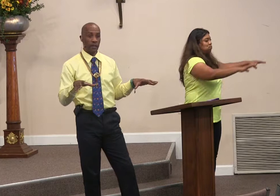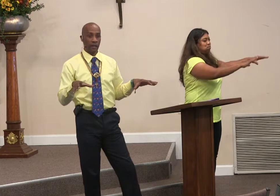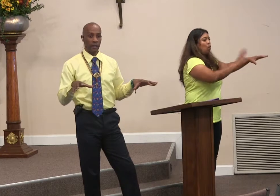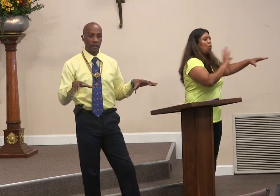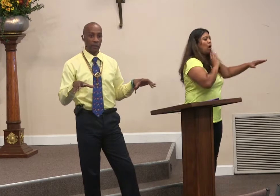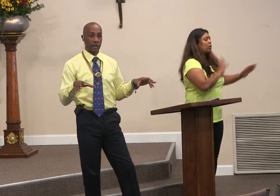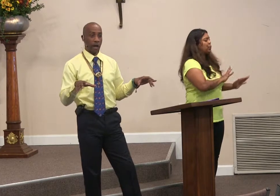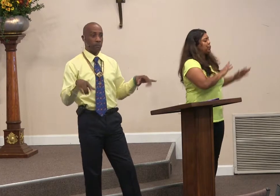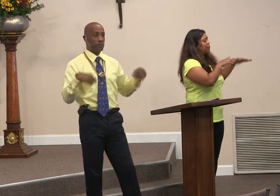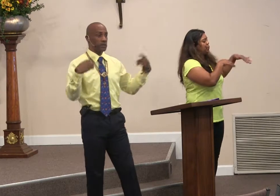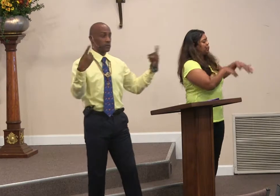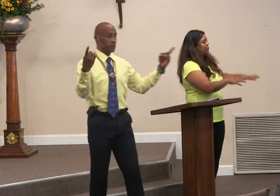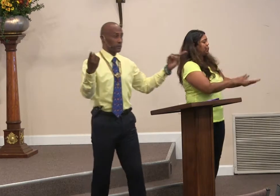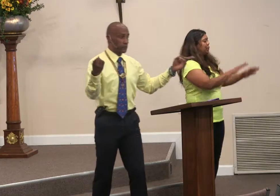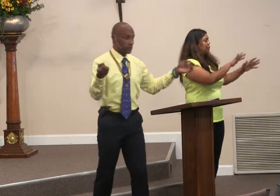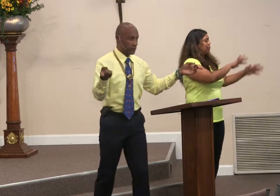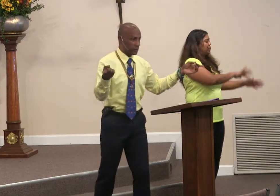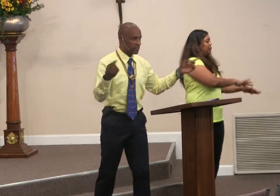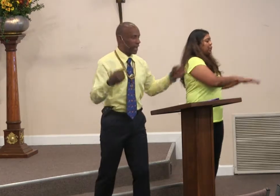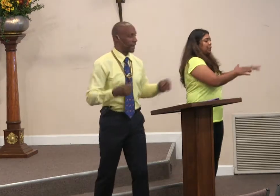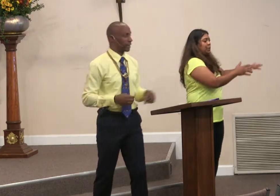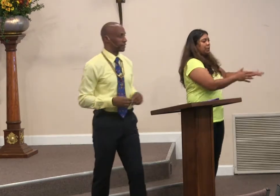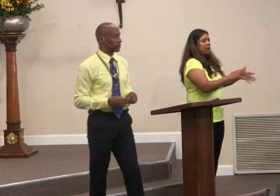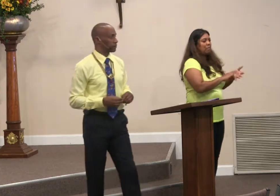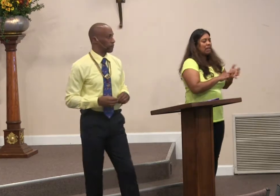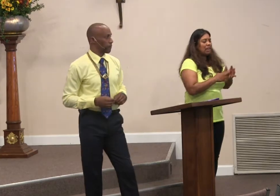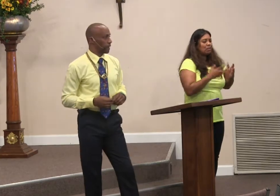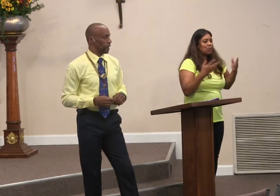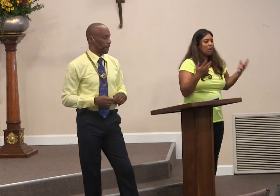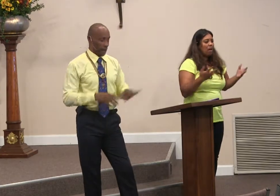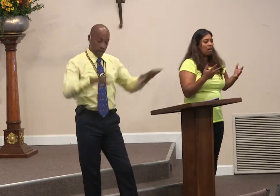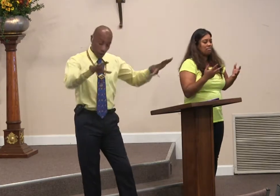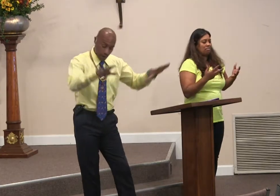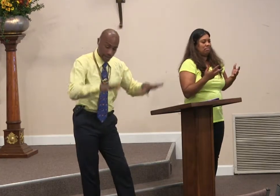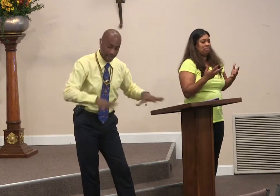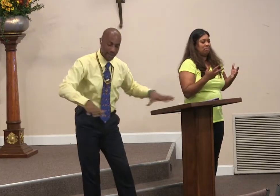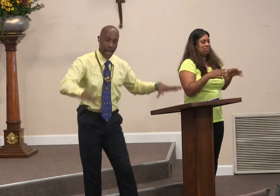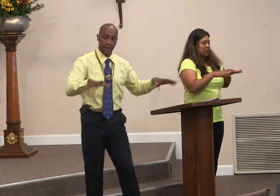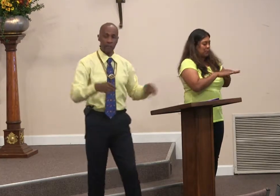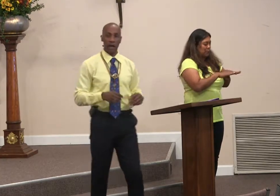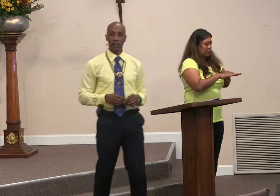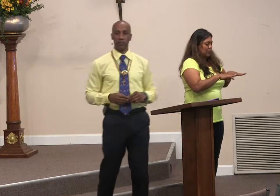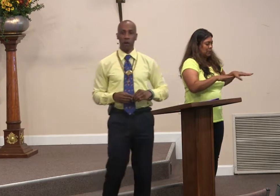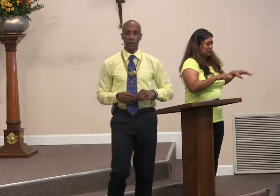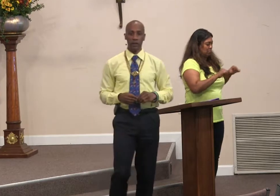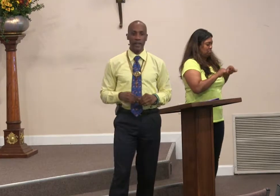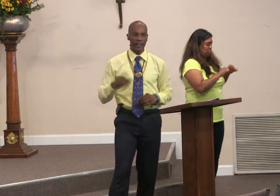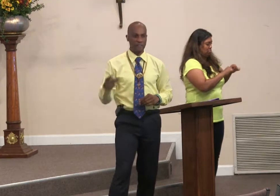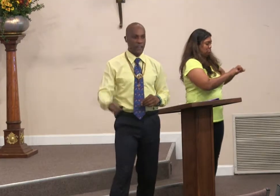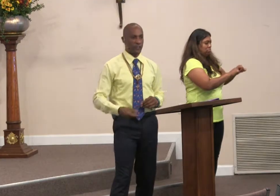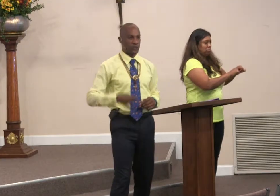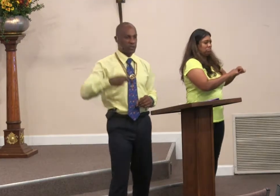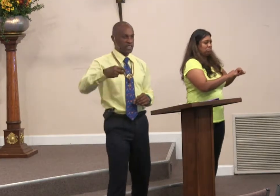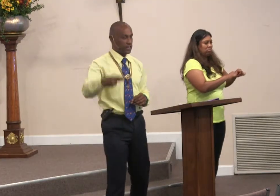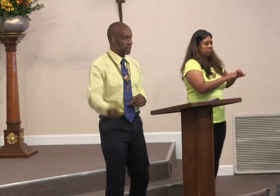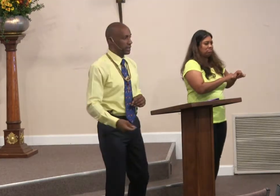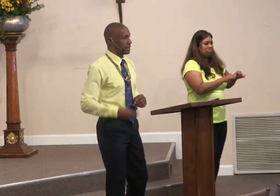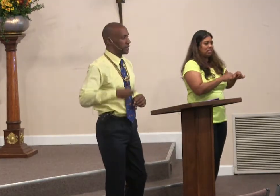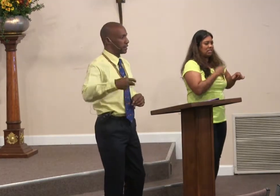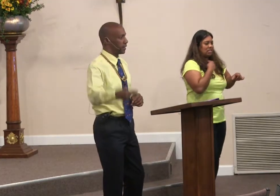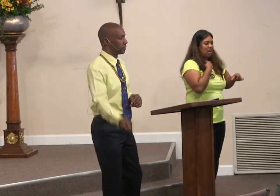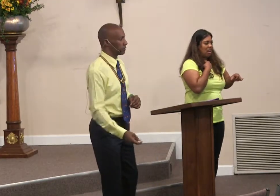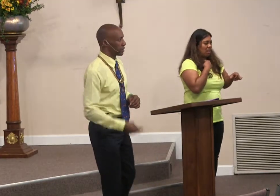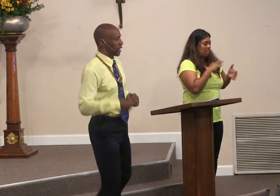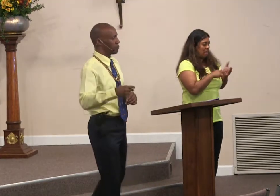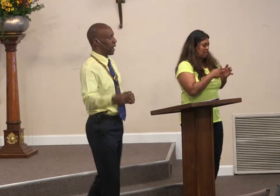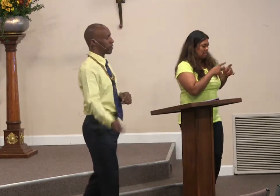flowing, it becomes stagnant. And then around a stagnant body of water, it festers disease